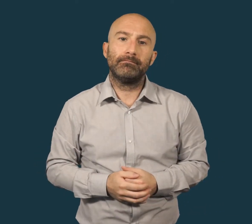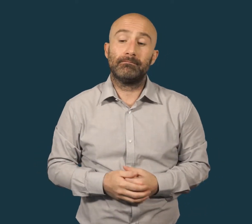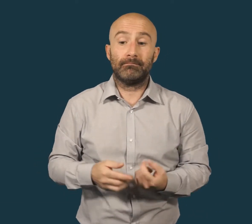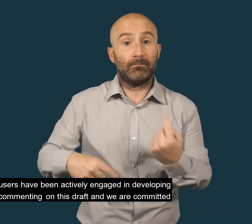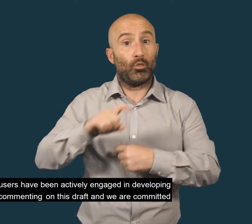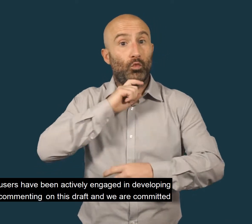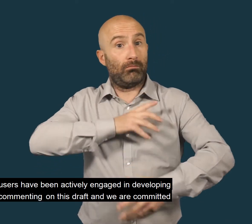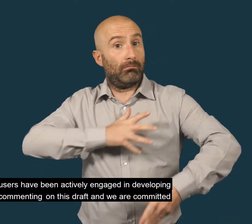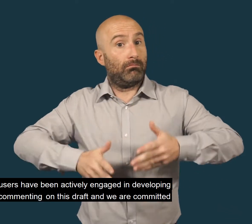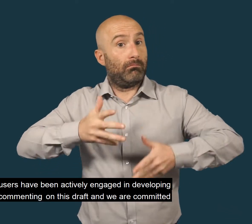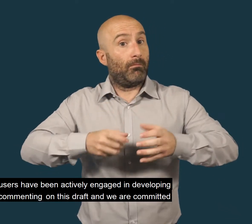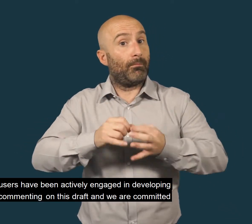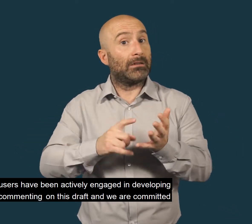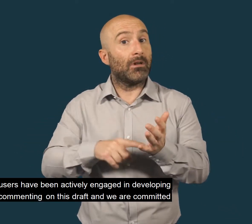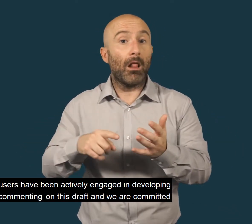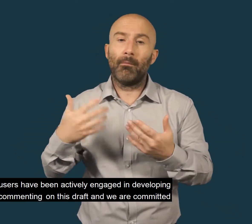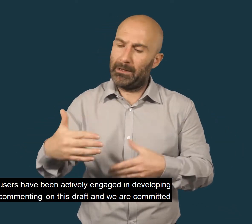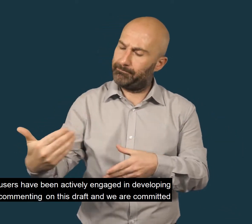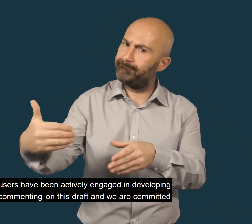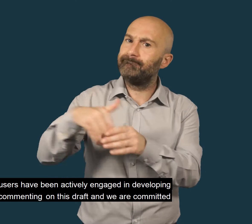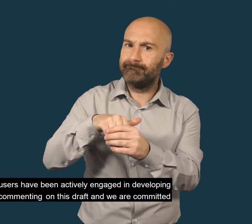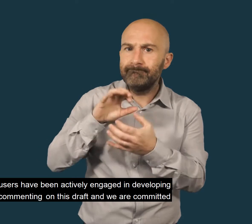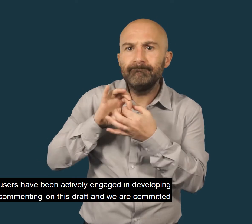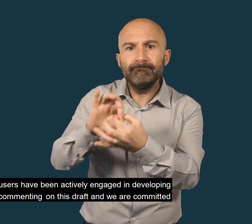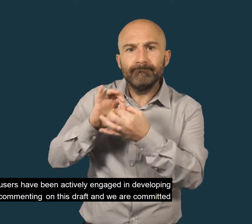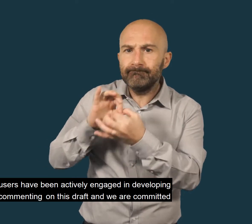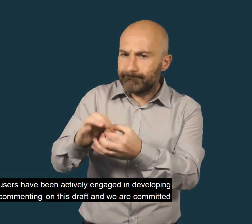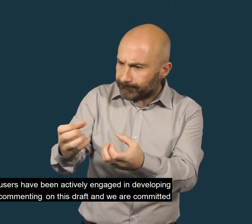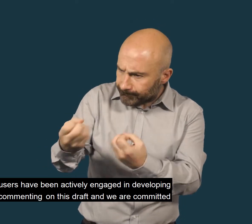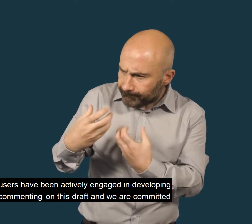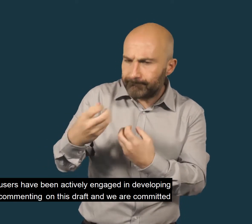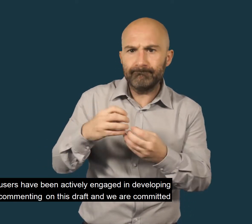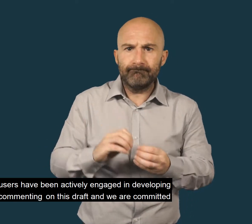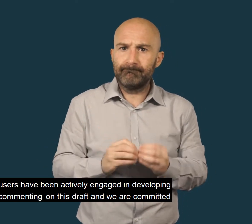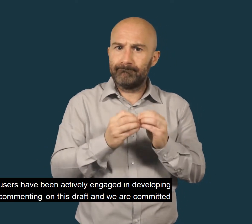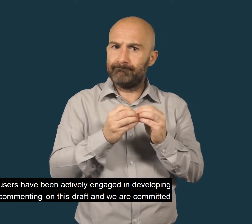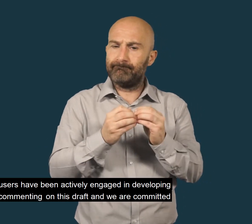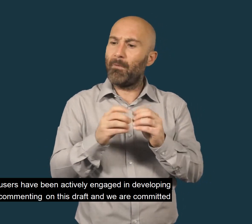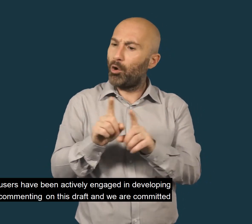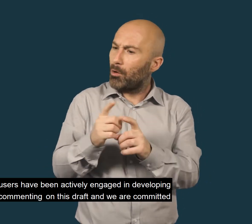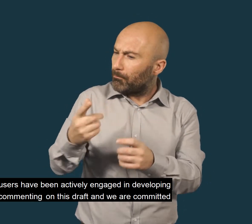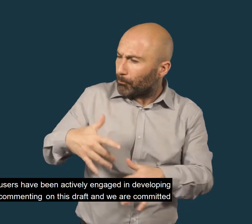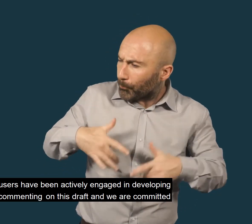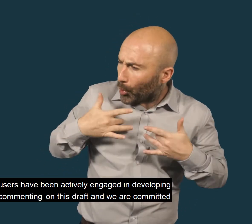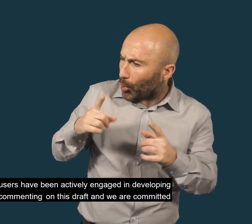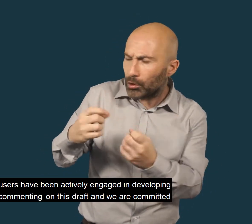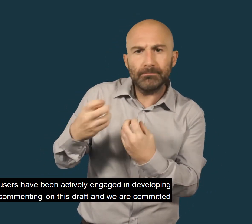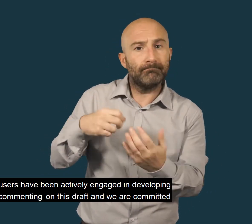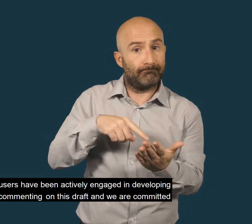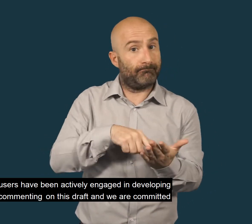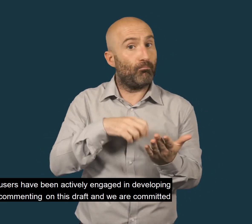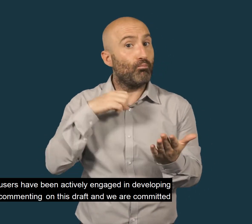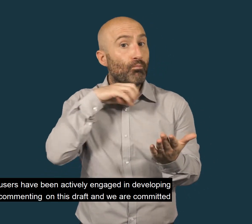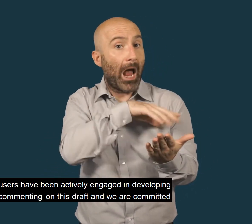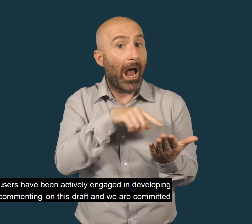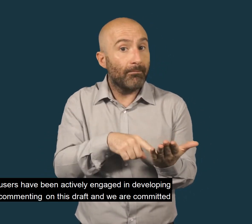BSL users have been actively engaged in developing and commenting on this draft and we are committed